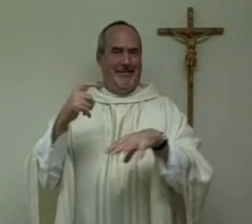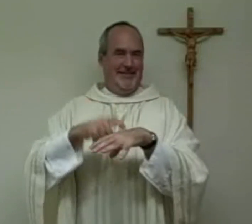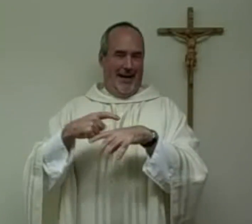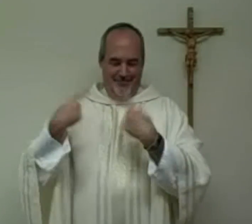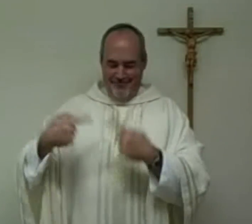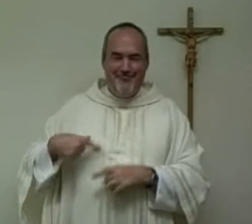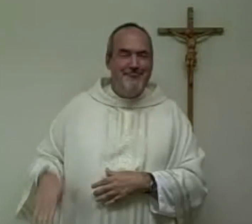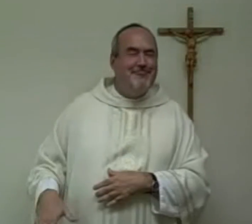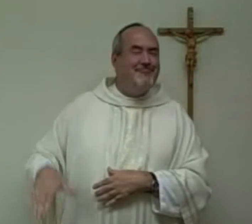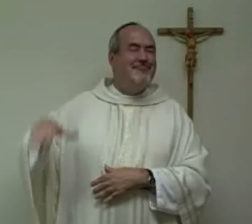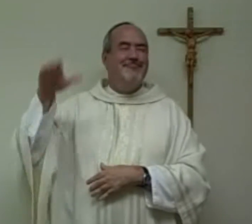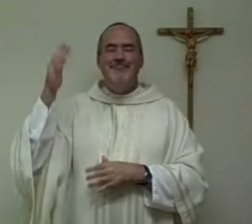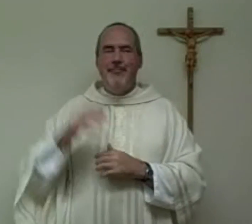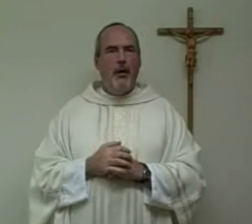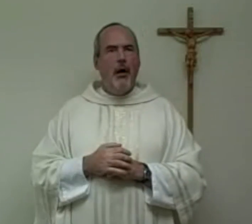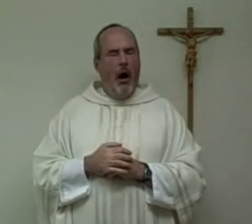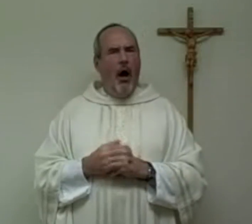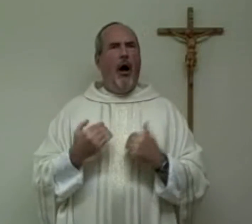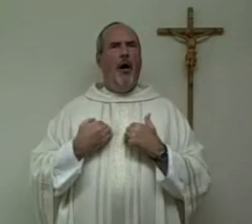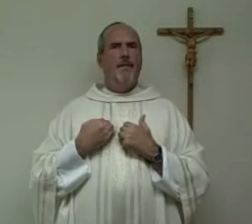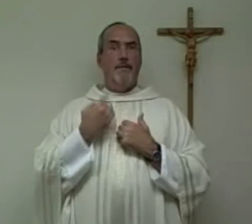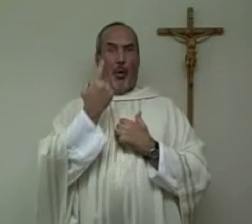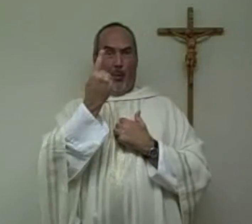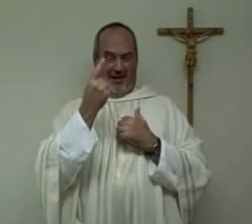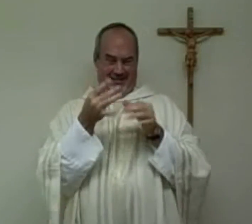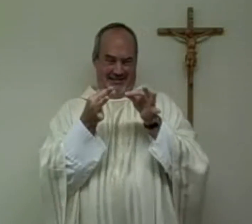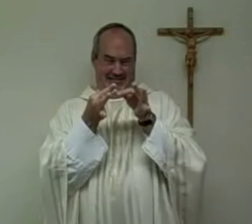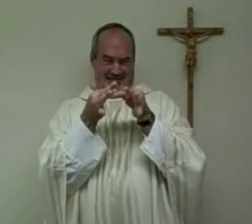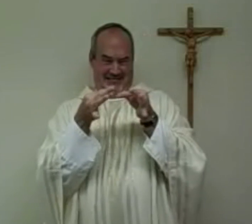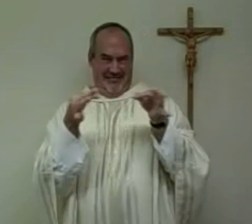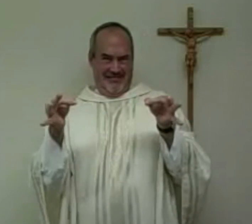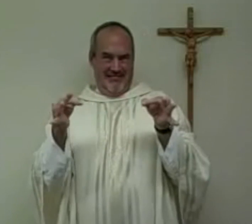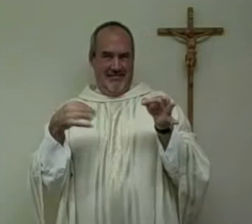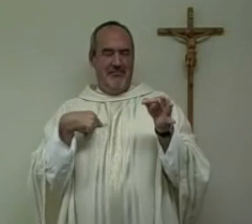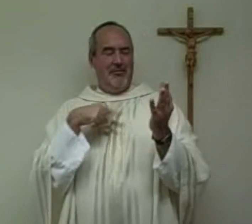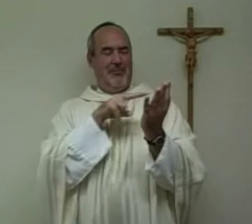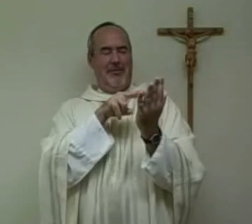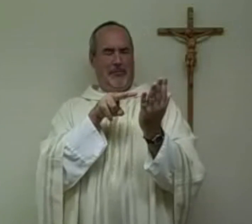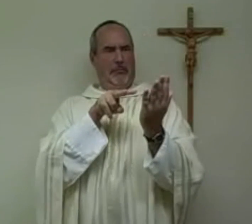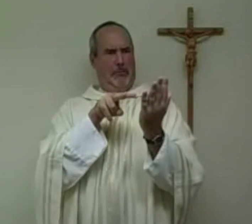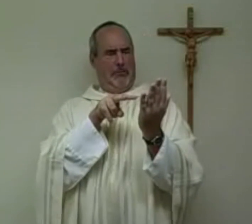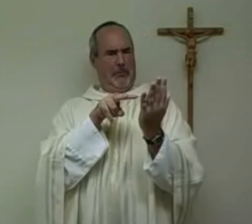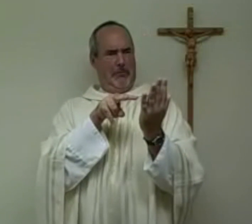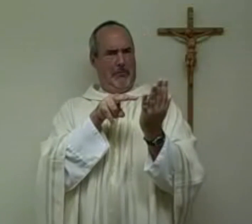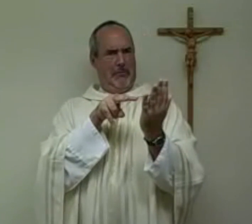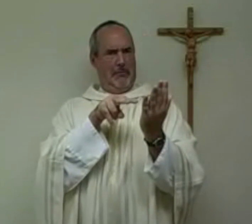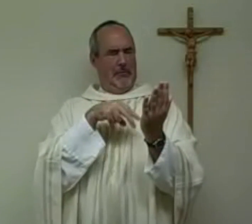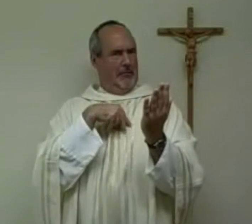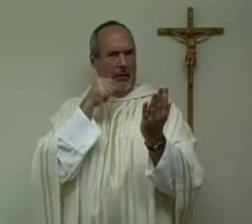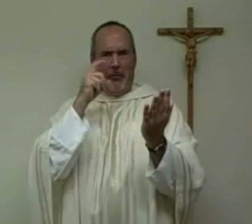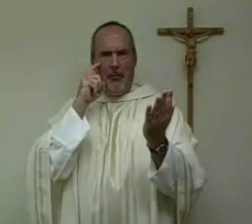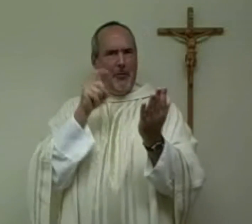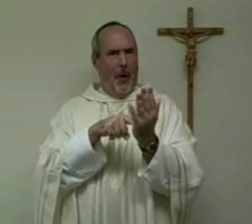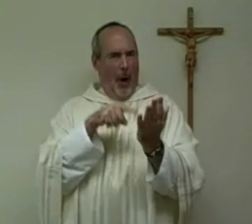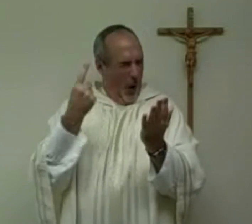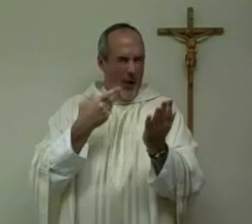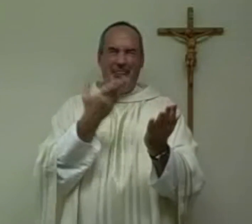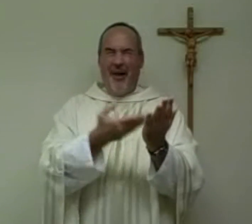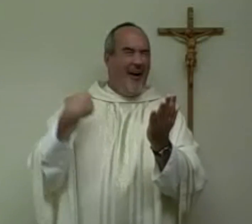part of the gospel many, many times growing up. However, when I was reading it, there was one